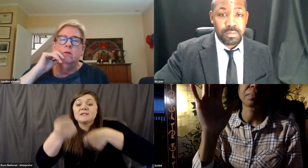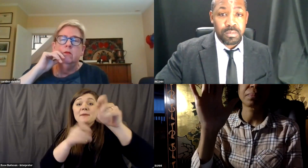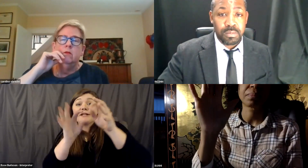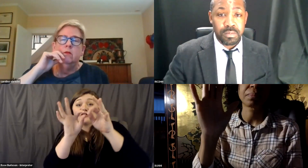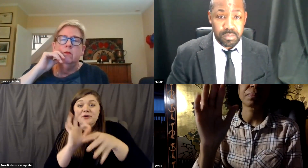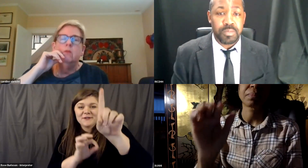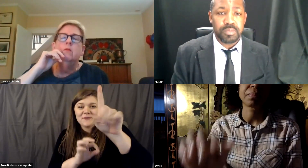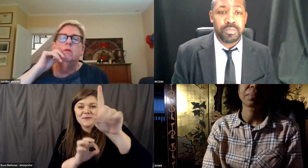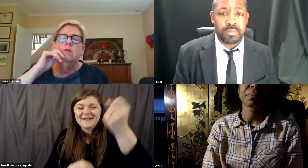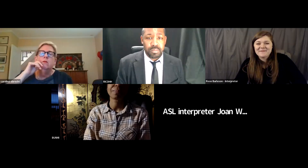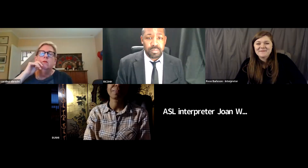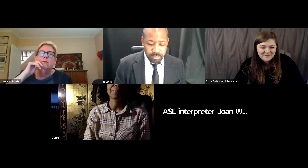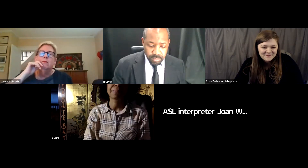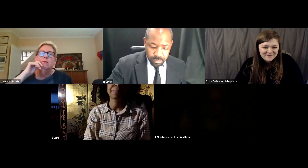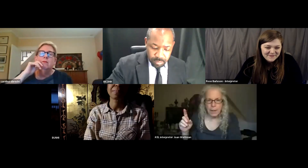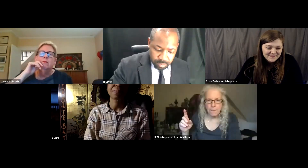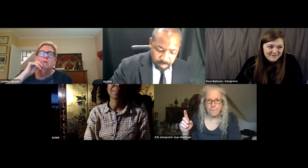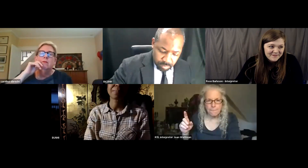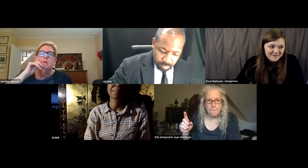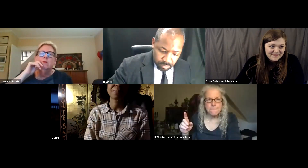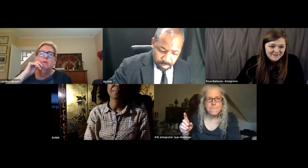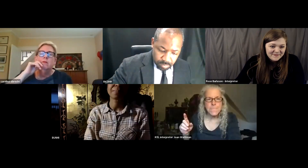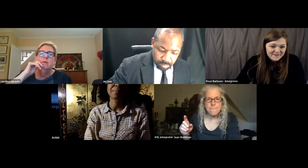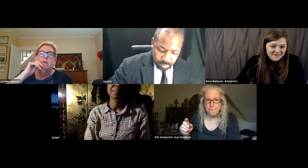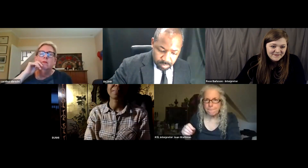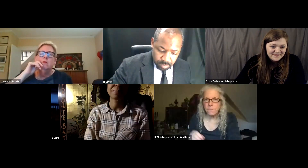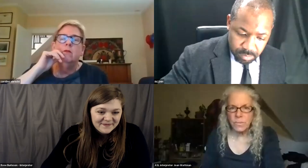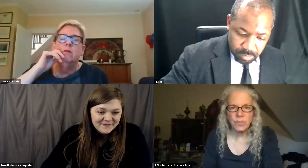We're going to swap interpreters 1 second.